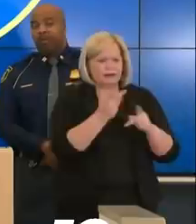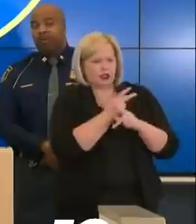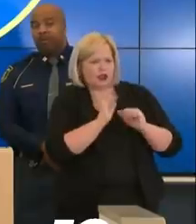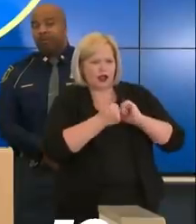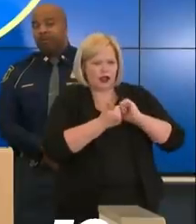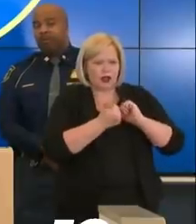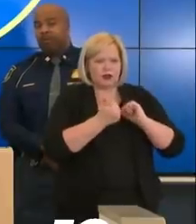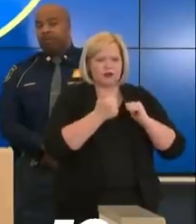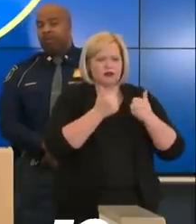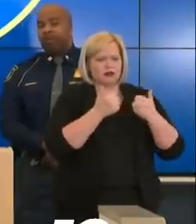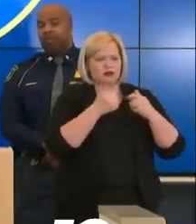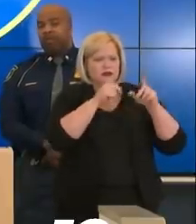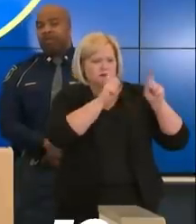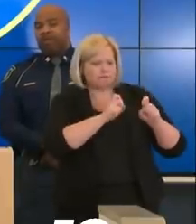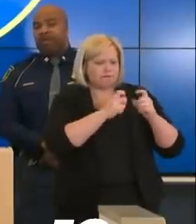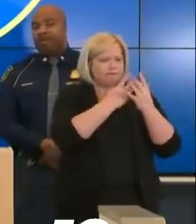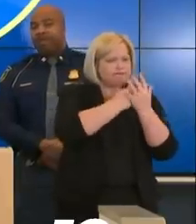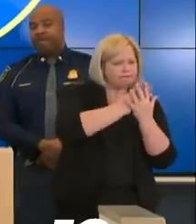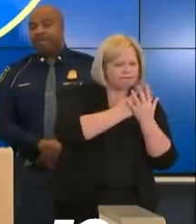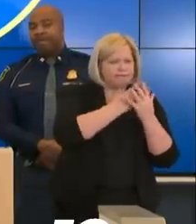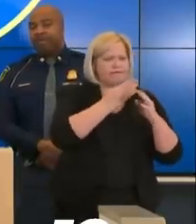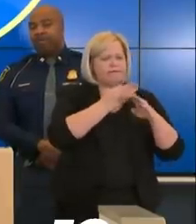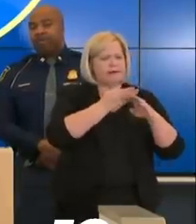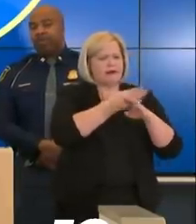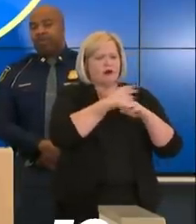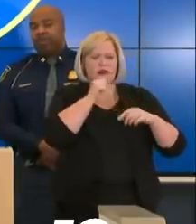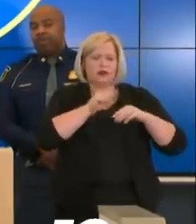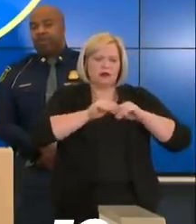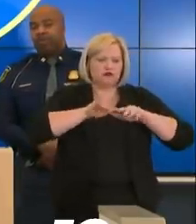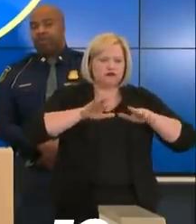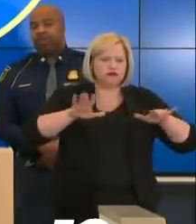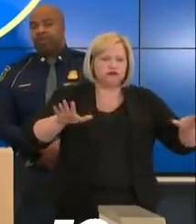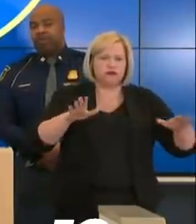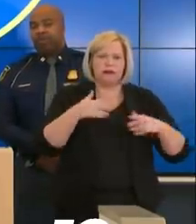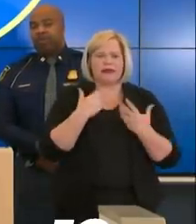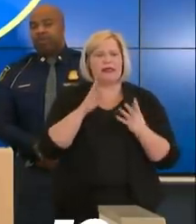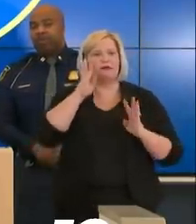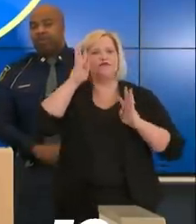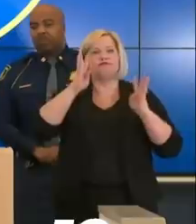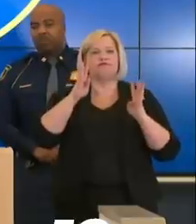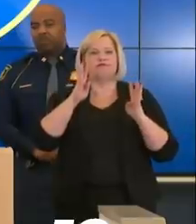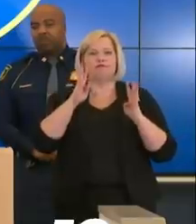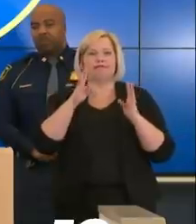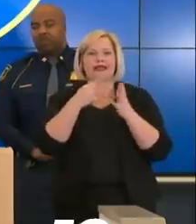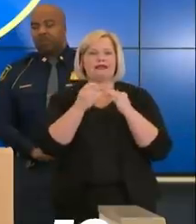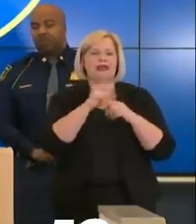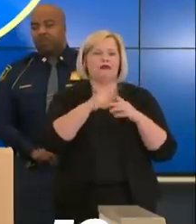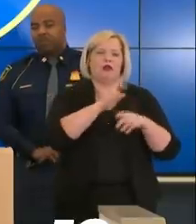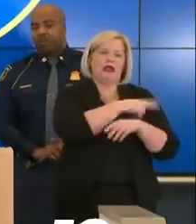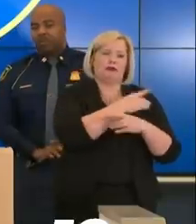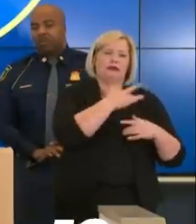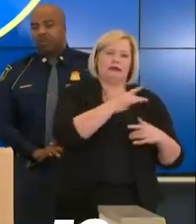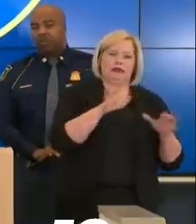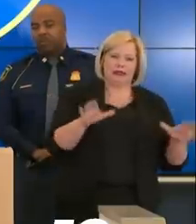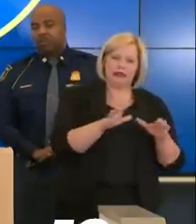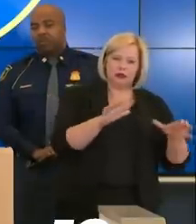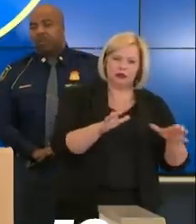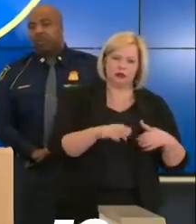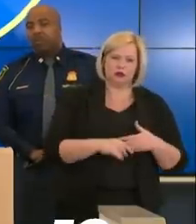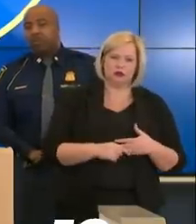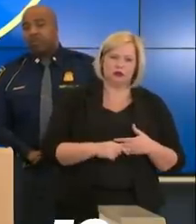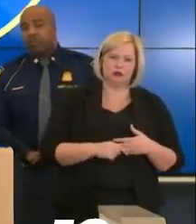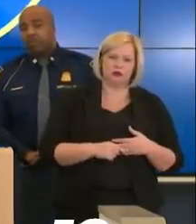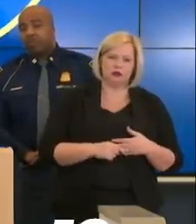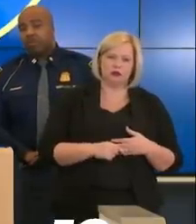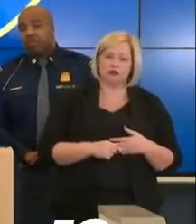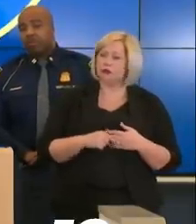those types of screening and testing measures that may be in a innovative way outside of what hospitals normally do.